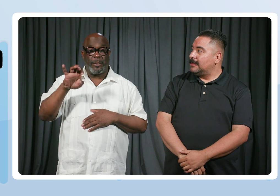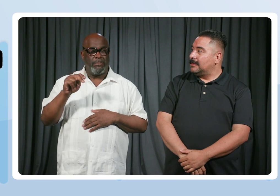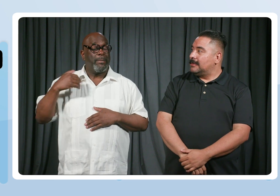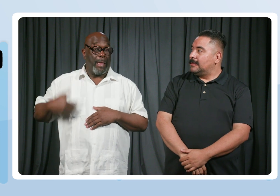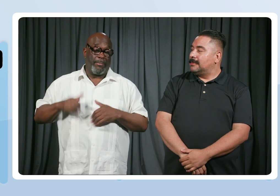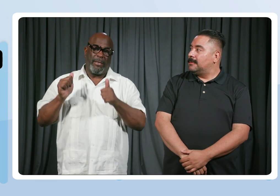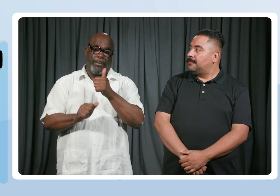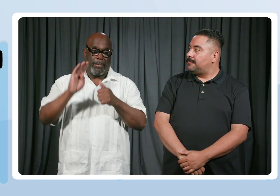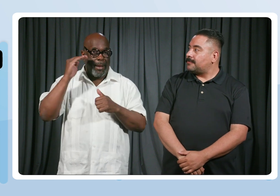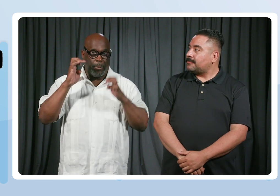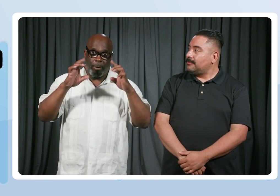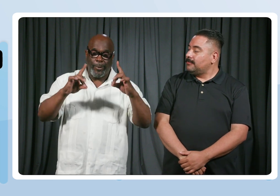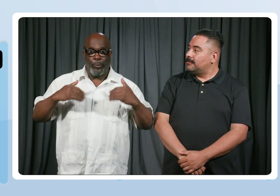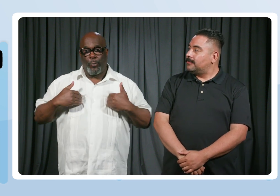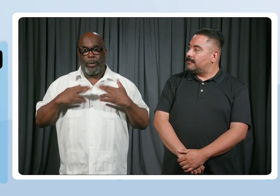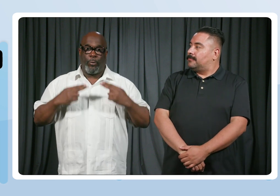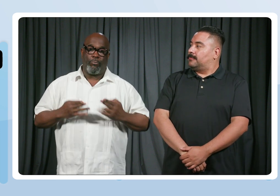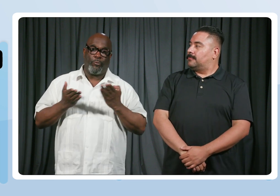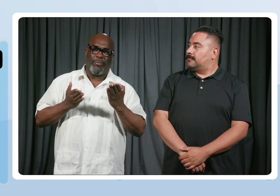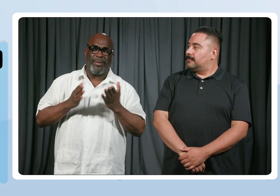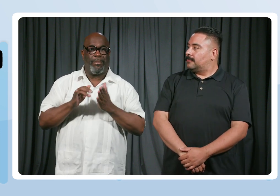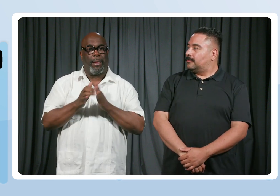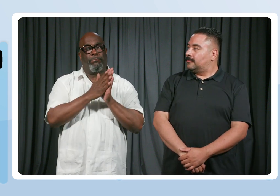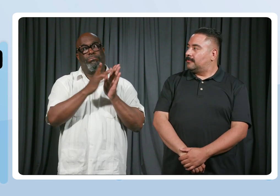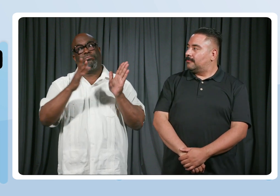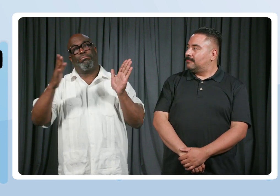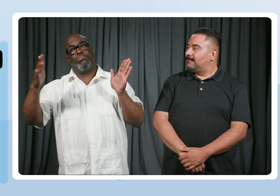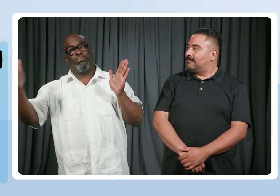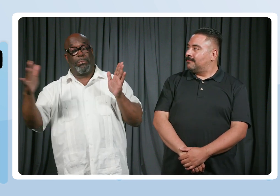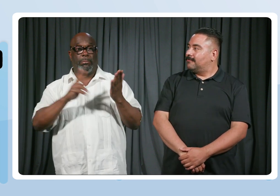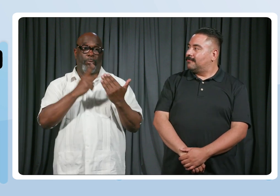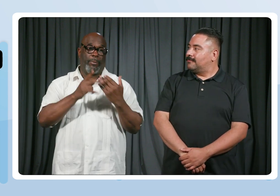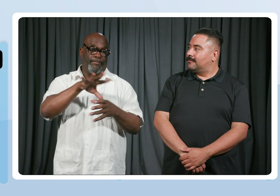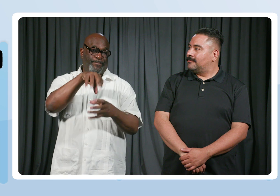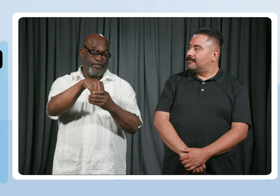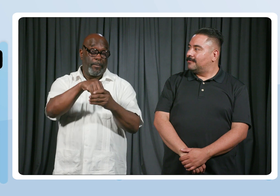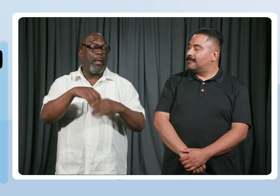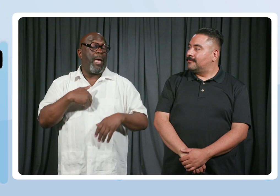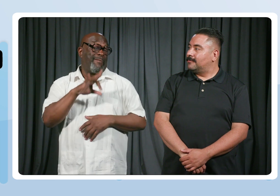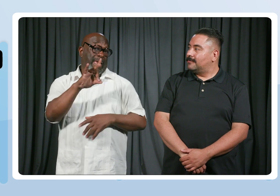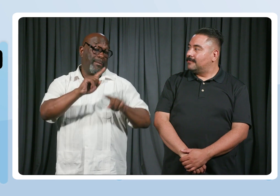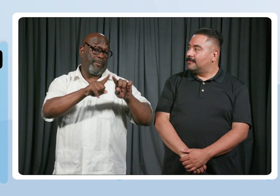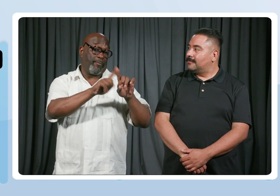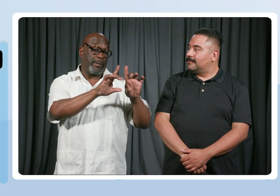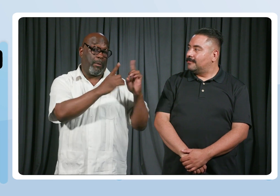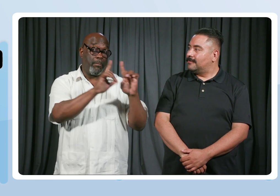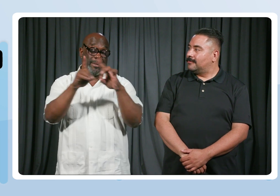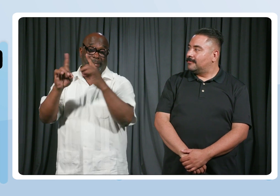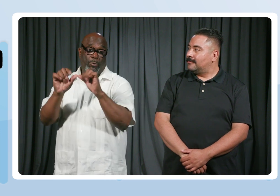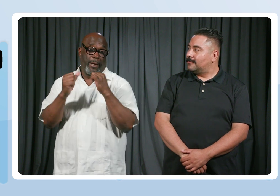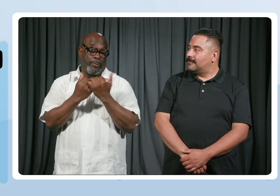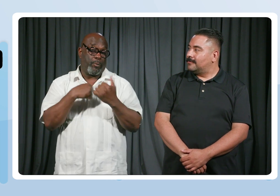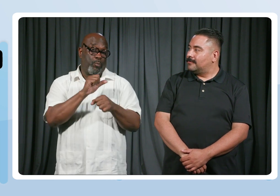Mayor of Education, Youth, and Human Services, which is a broad portfolio. We work with 8 departments or agencies, so that goes